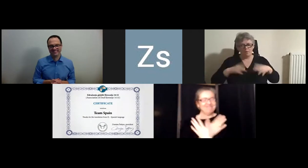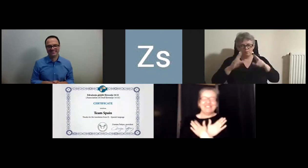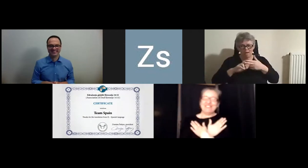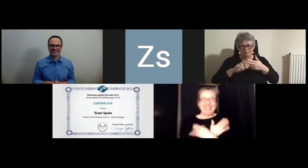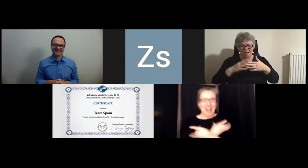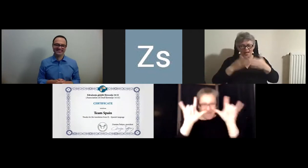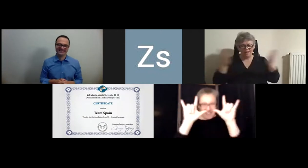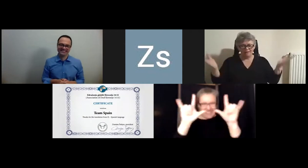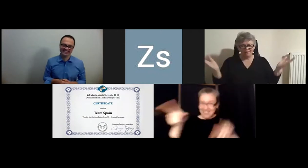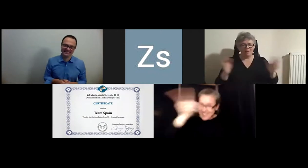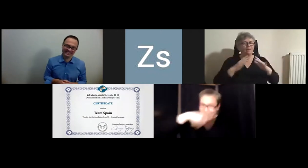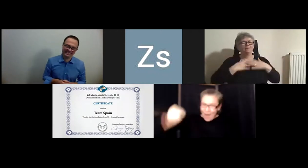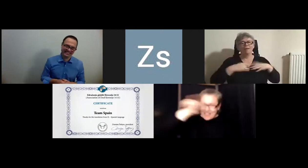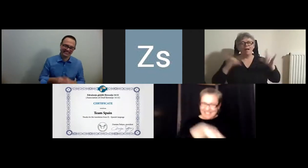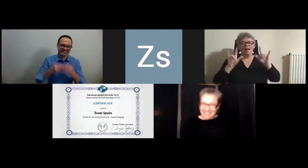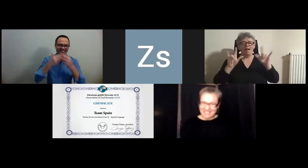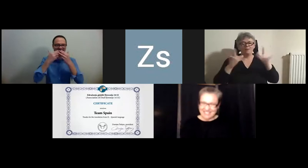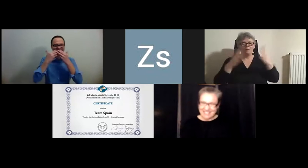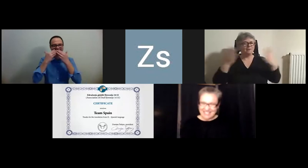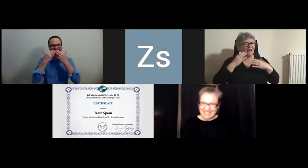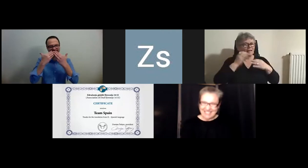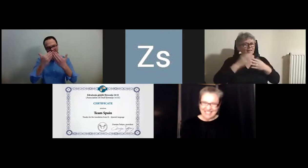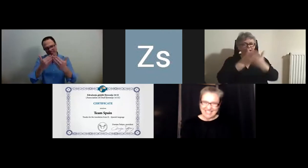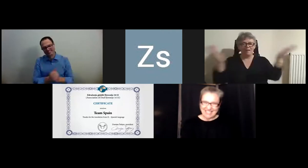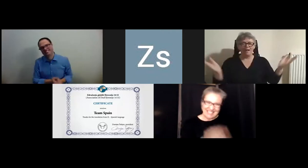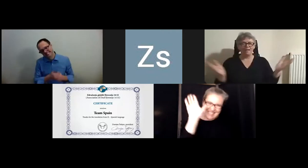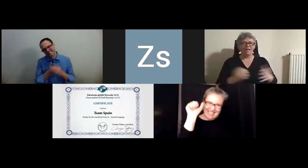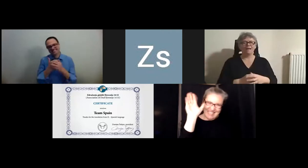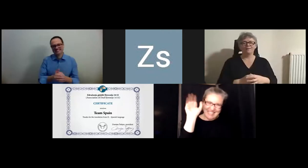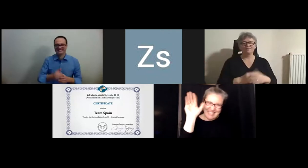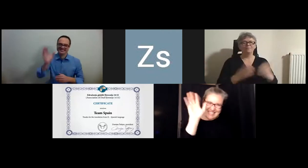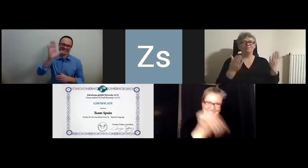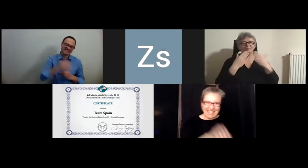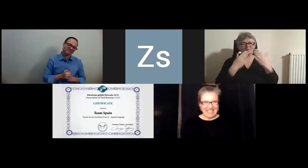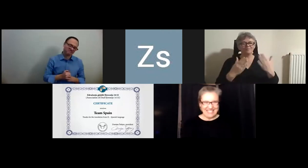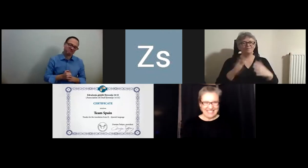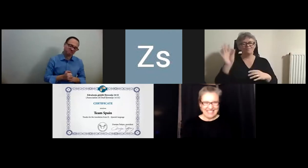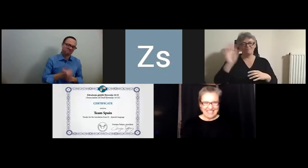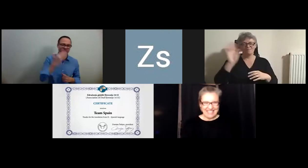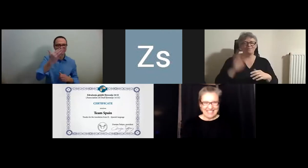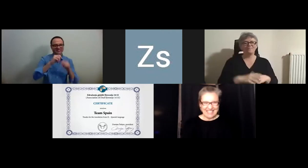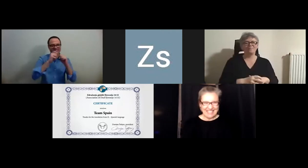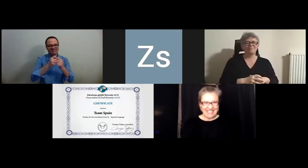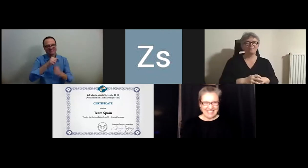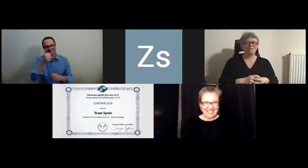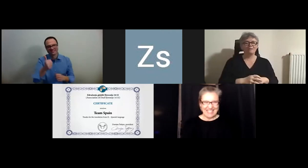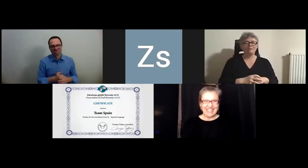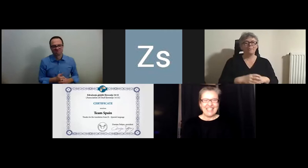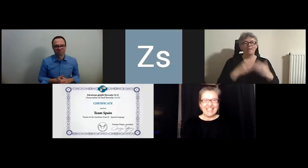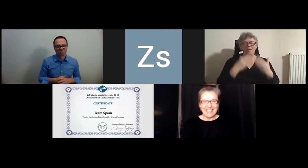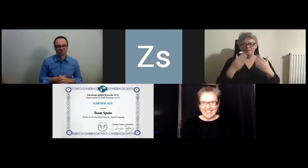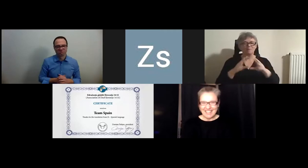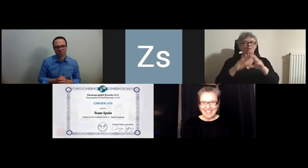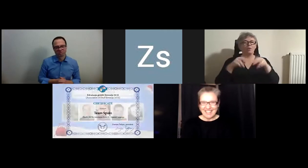technical team. The only thing left to say is Merry Christmas and love to you all. Muchas gracias. Thank